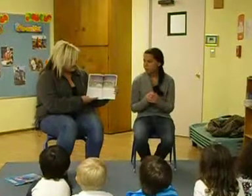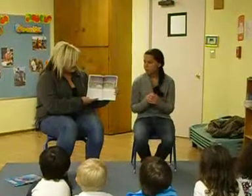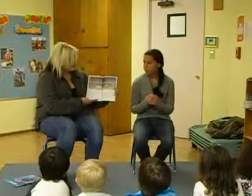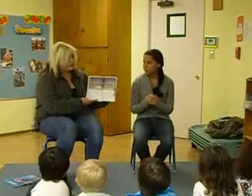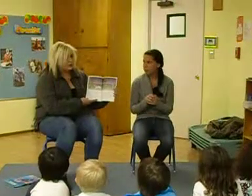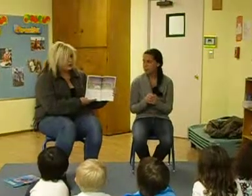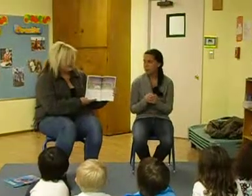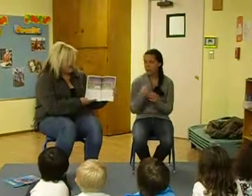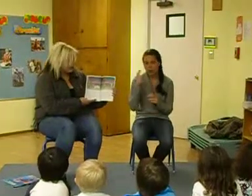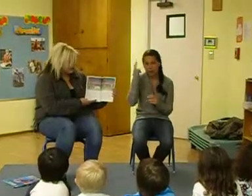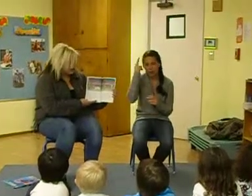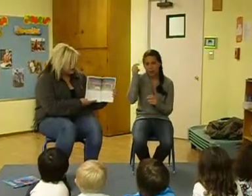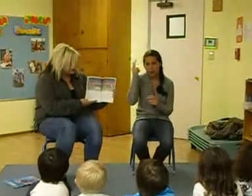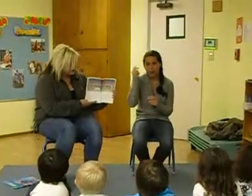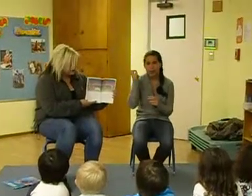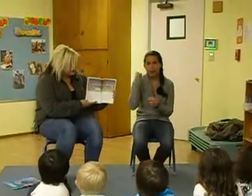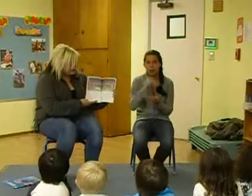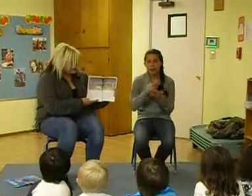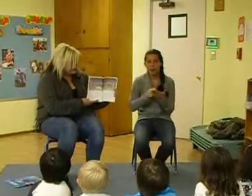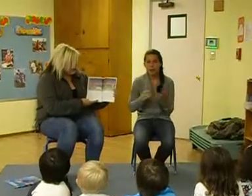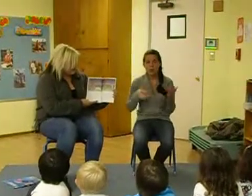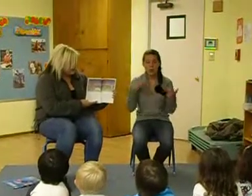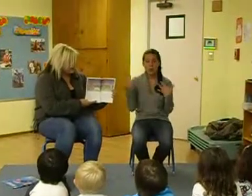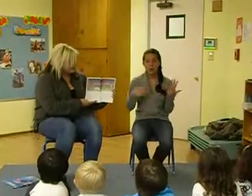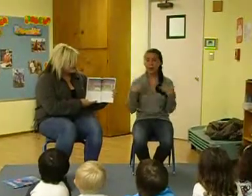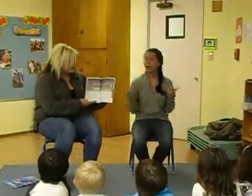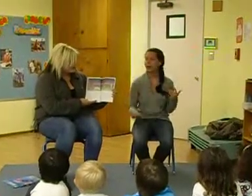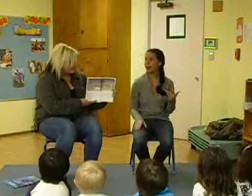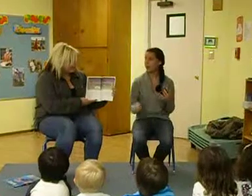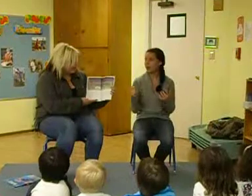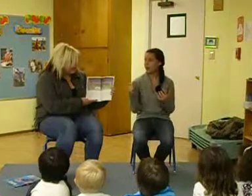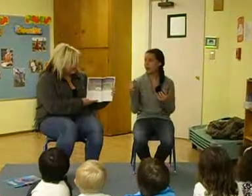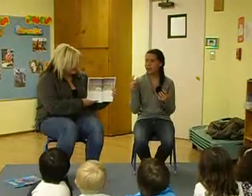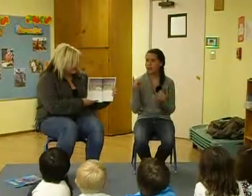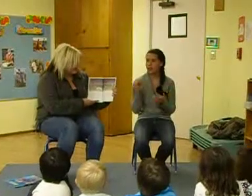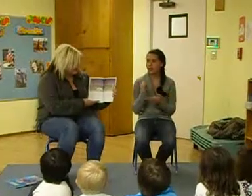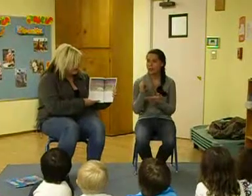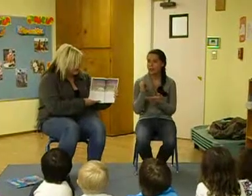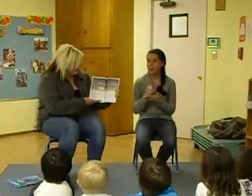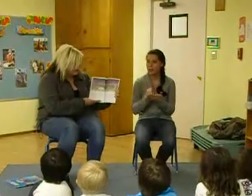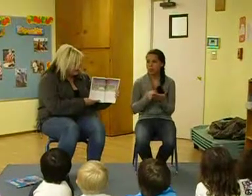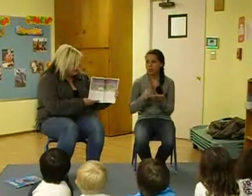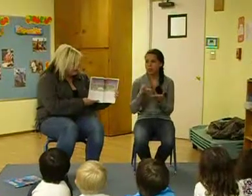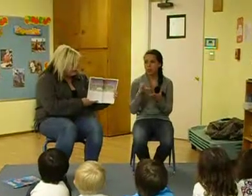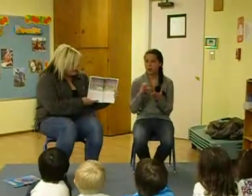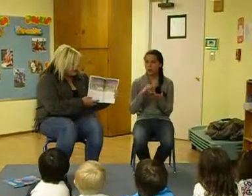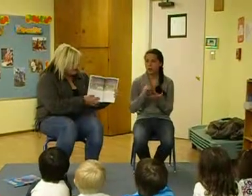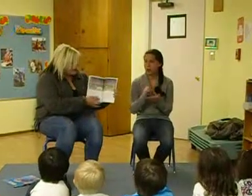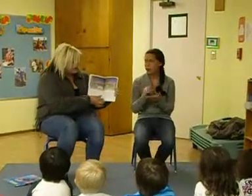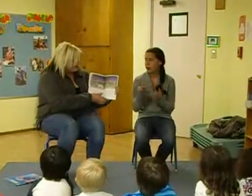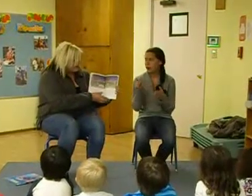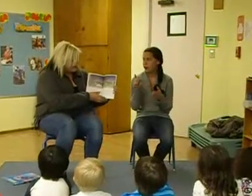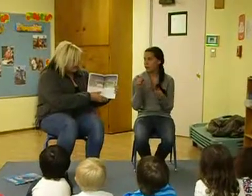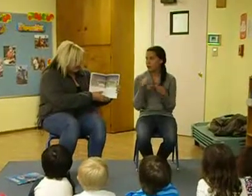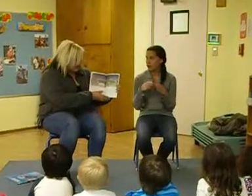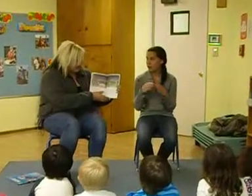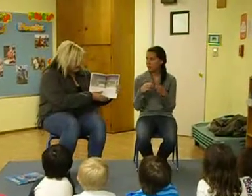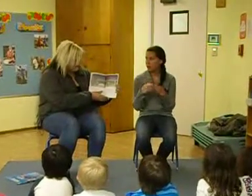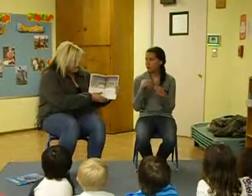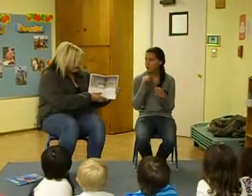Harold drew a very peppy dog. Harold drew a ball and threw it. But instead of bringing it back, the dog played